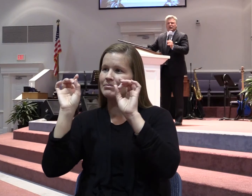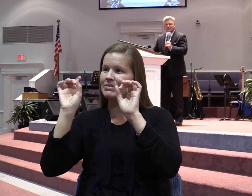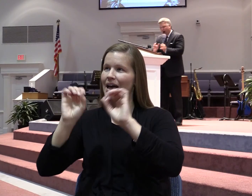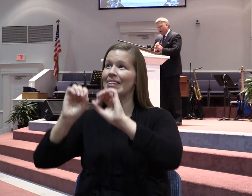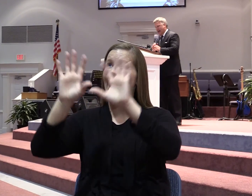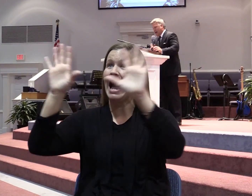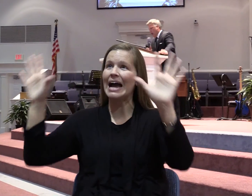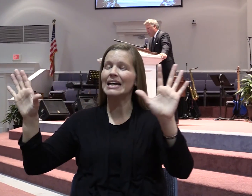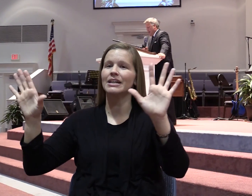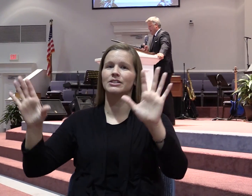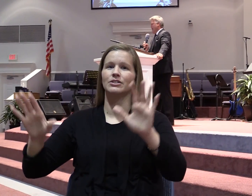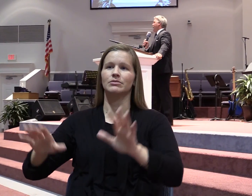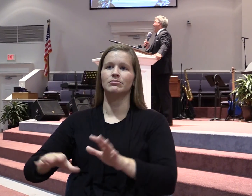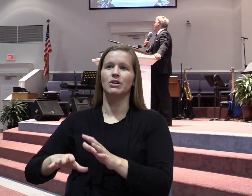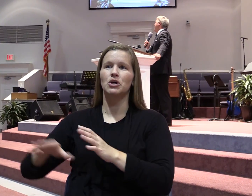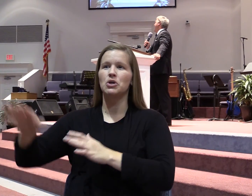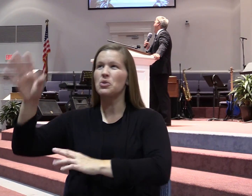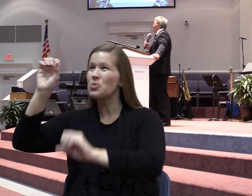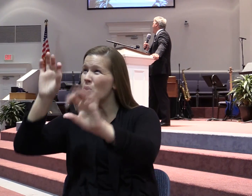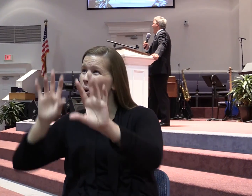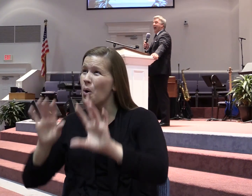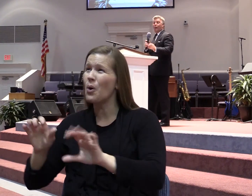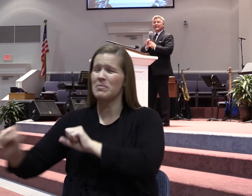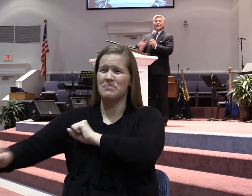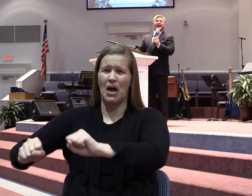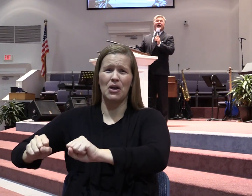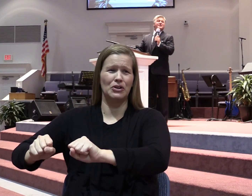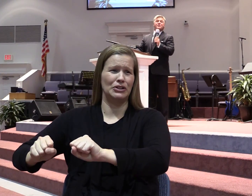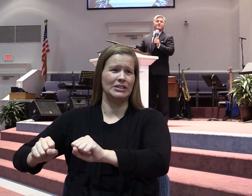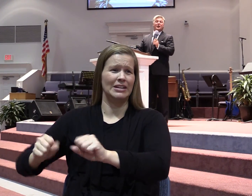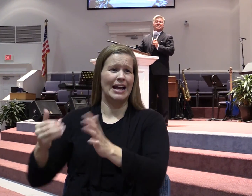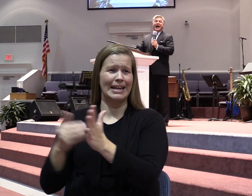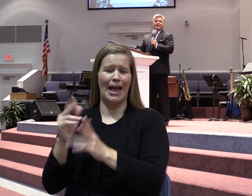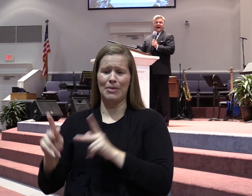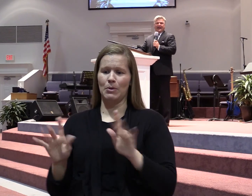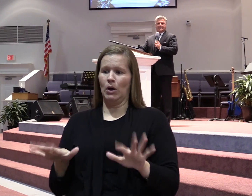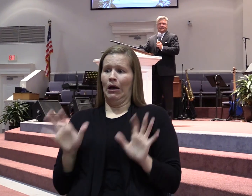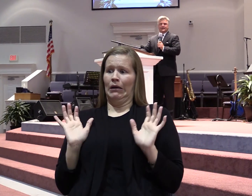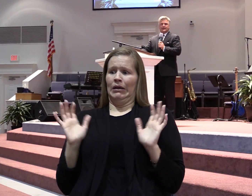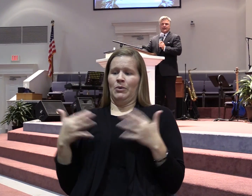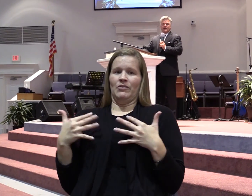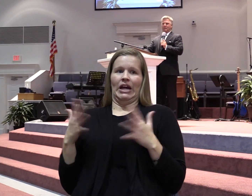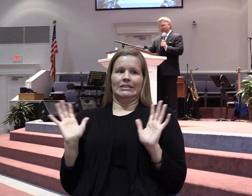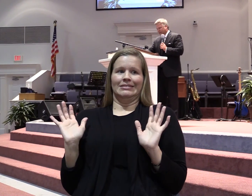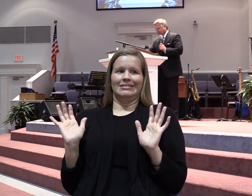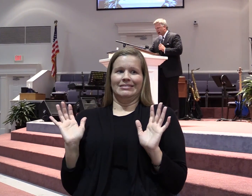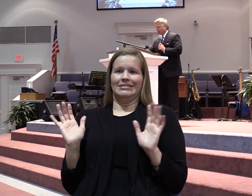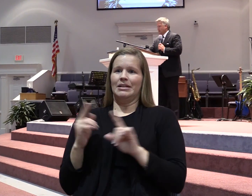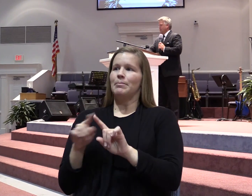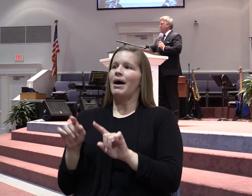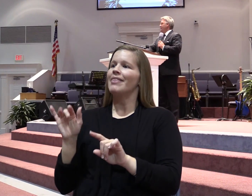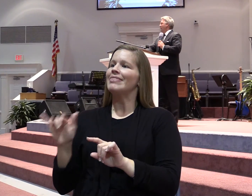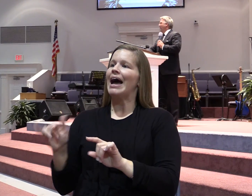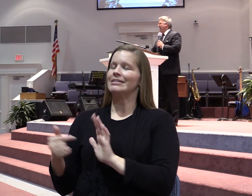earth, smoke and glory, thunder and lightning, and once again the people are terrified. But this